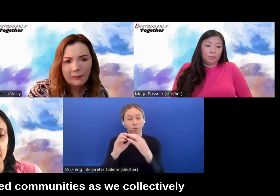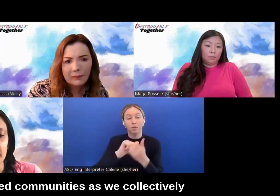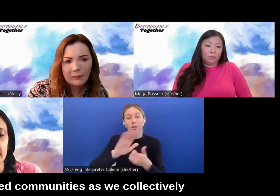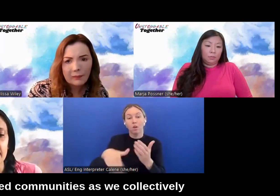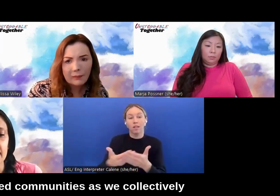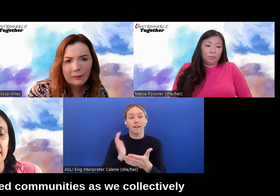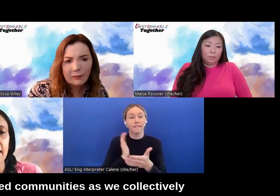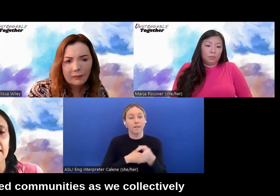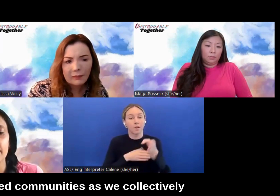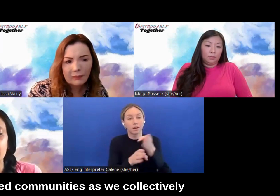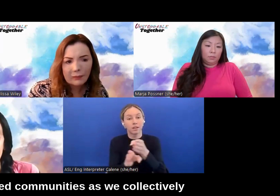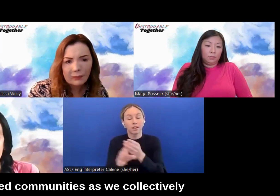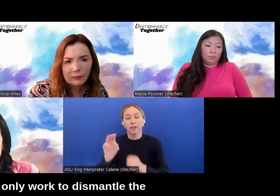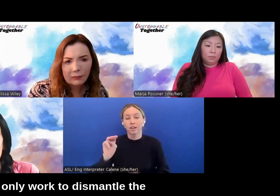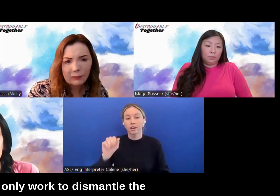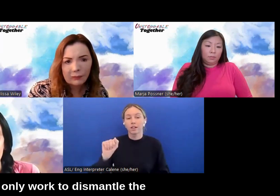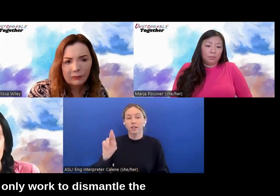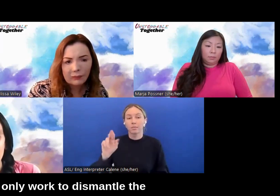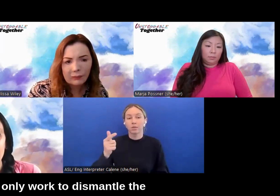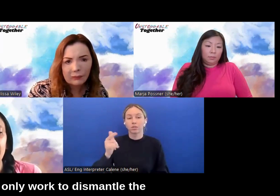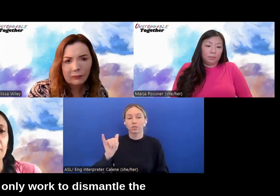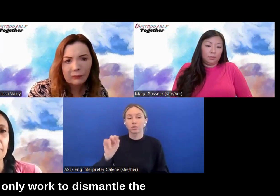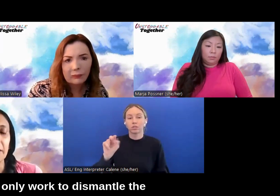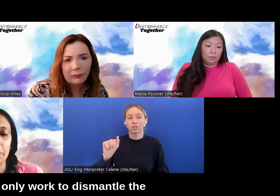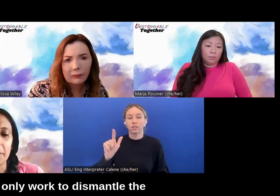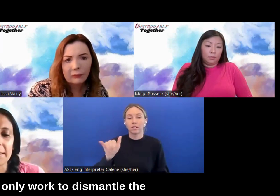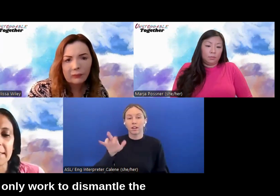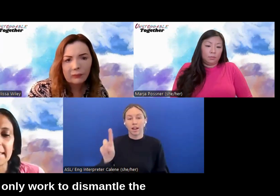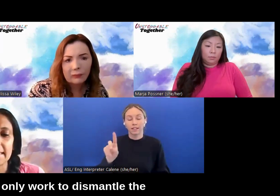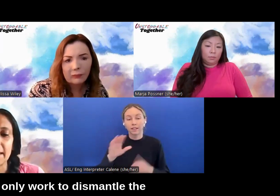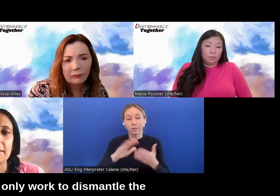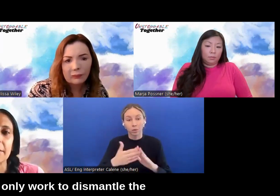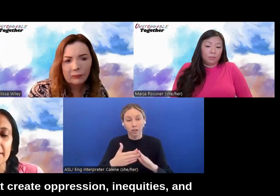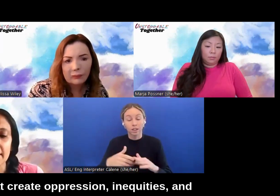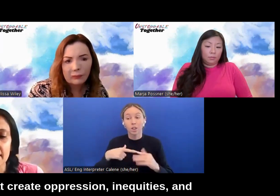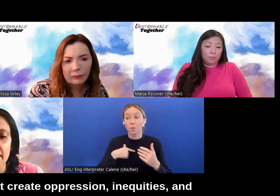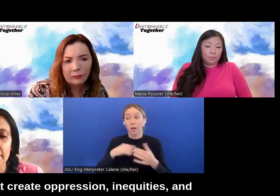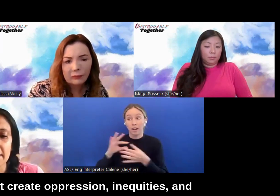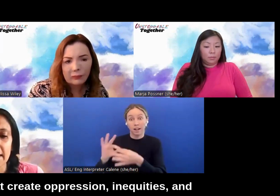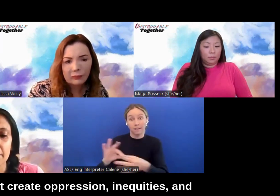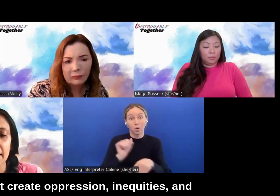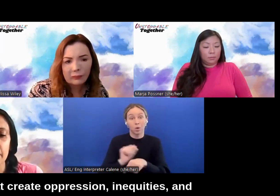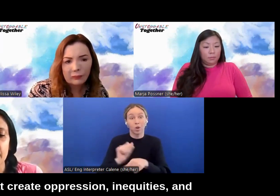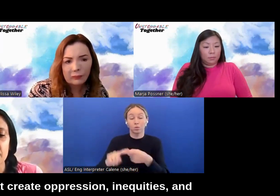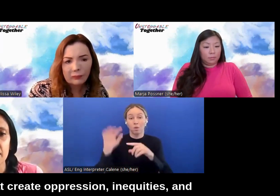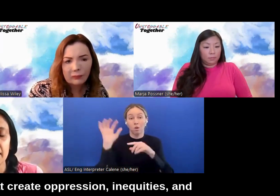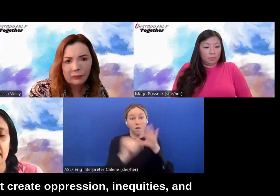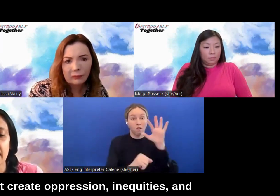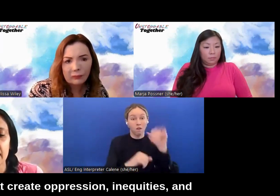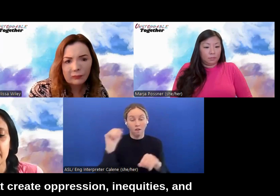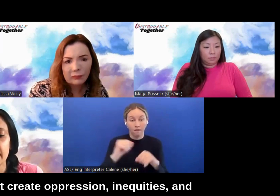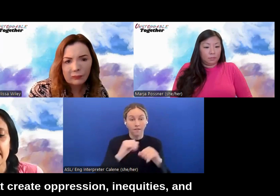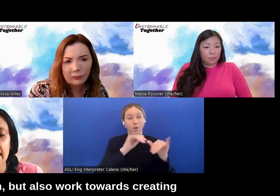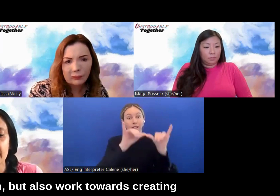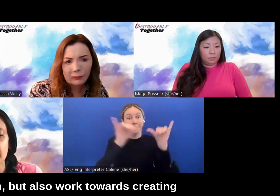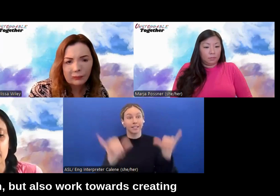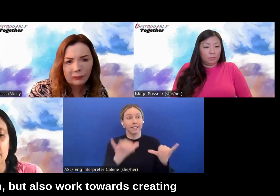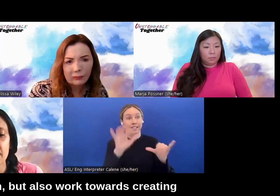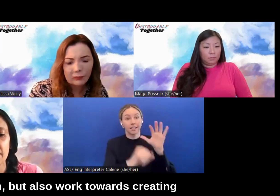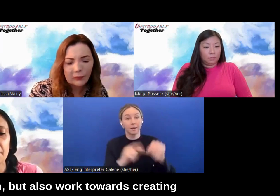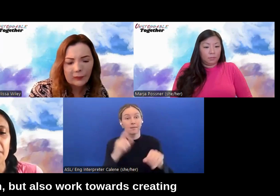marginalized communities as we collectively not only work to dismantle the systems that create oppression, inequities,